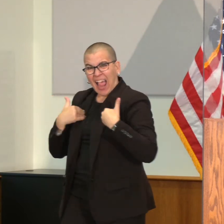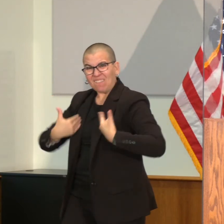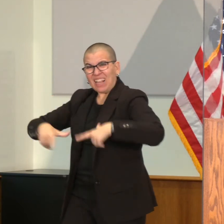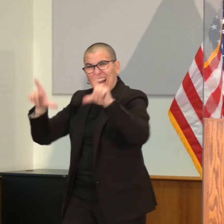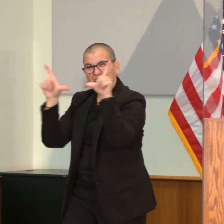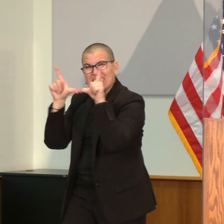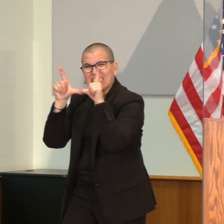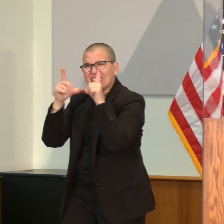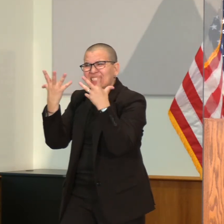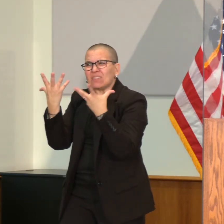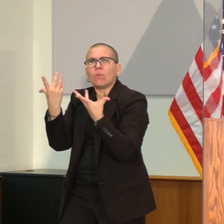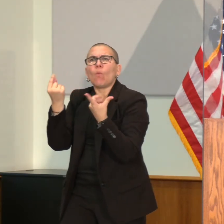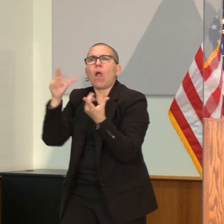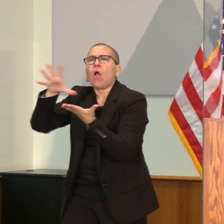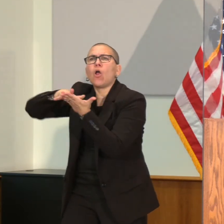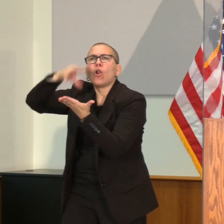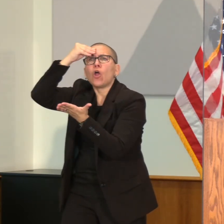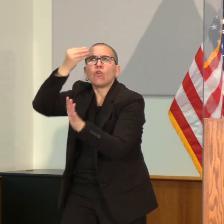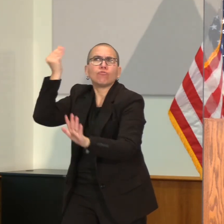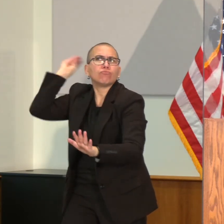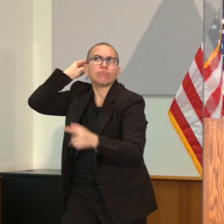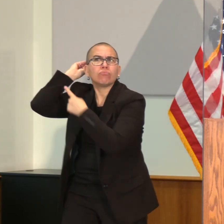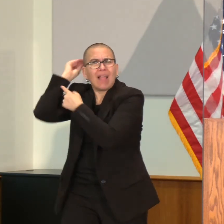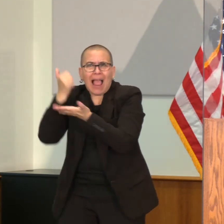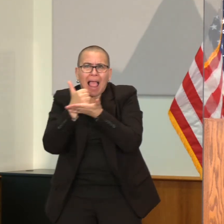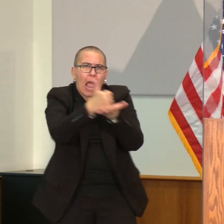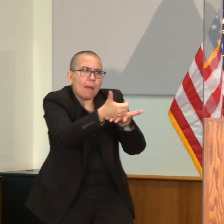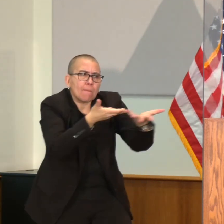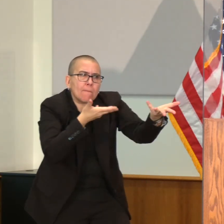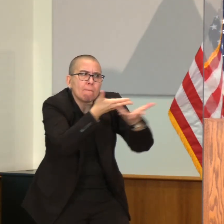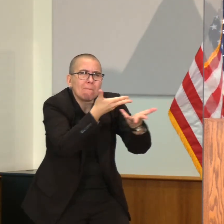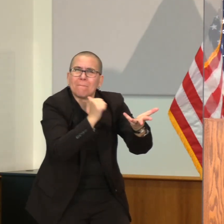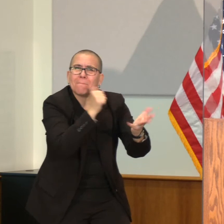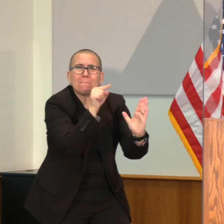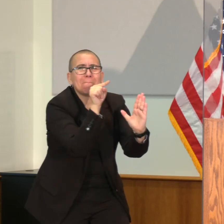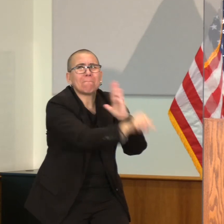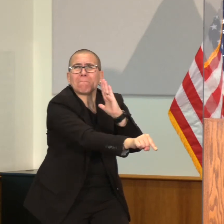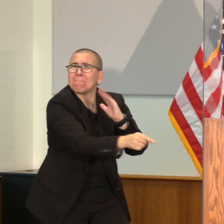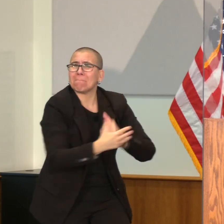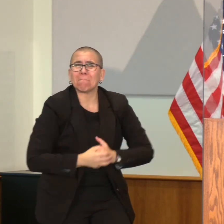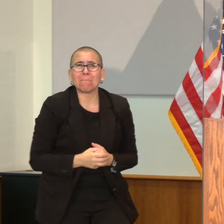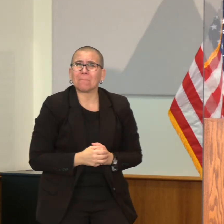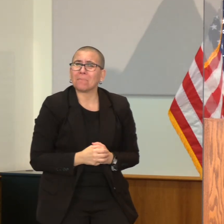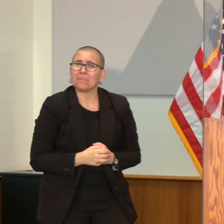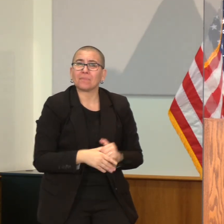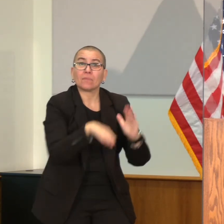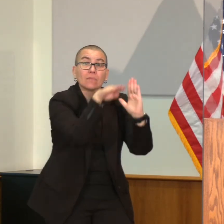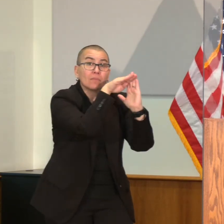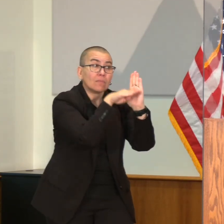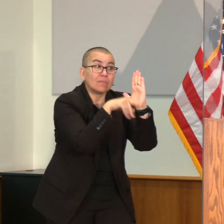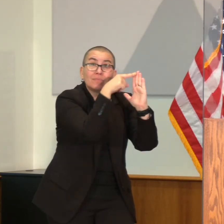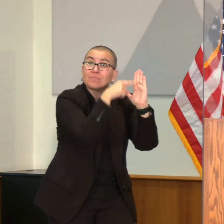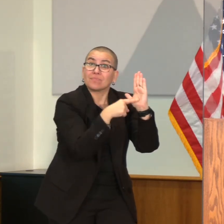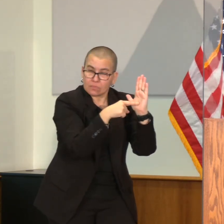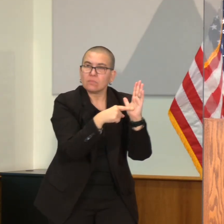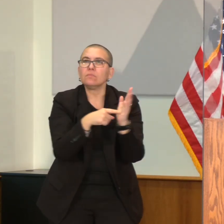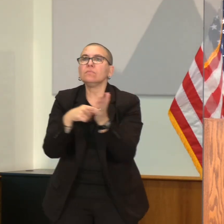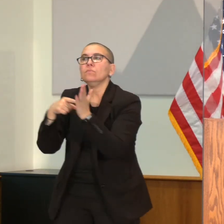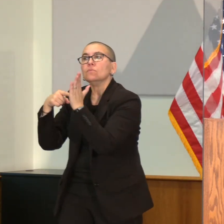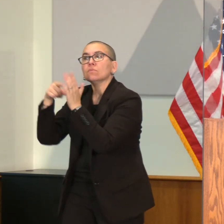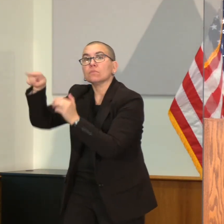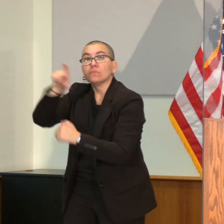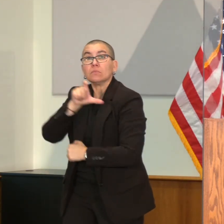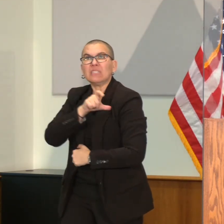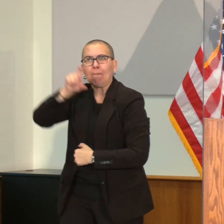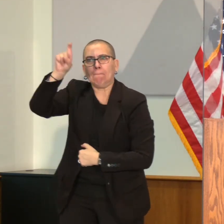save lives. The bill adds vital data collection. It regulates new conditions for traffic stops,